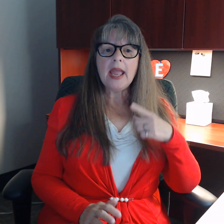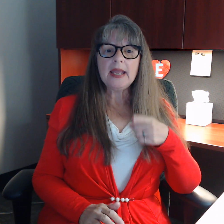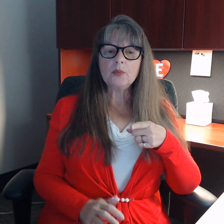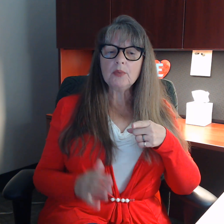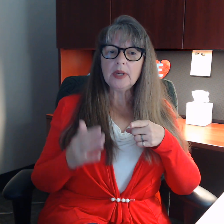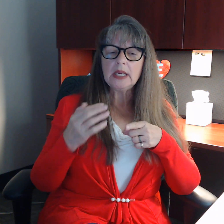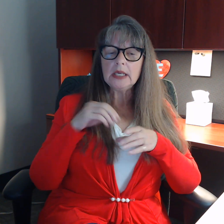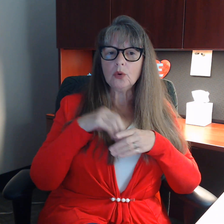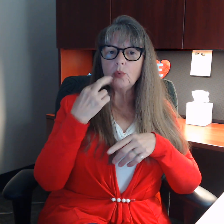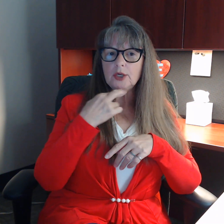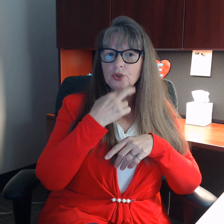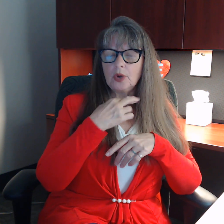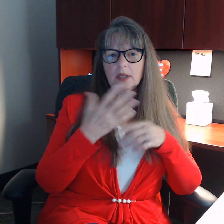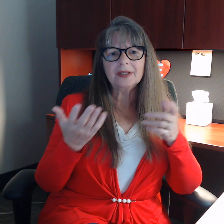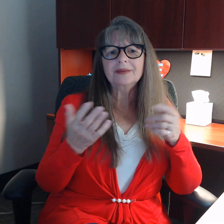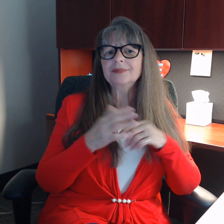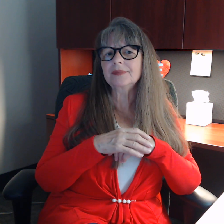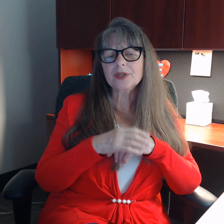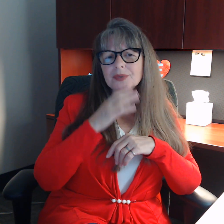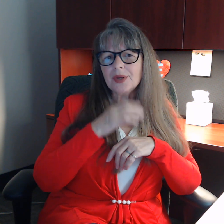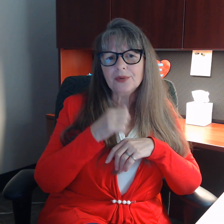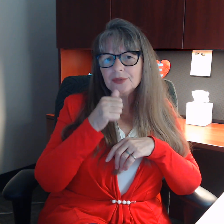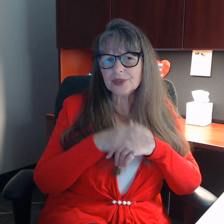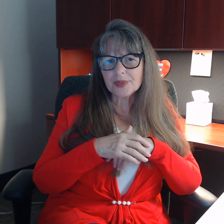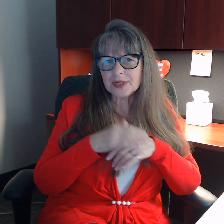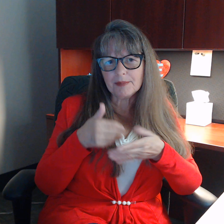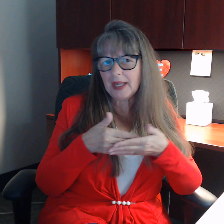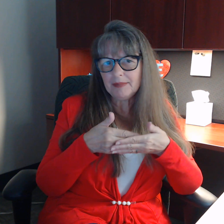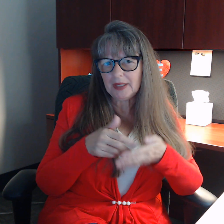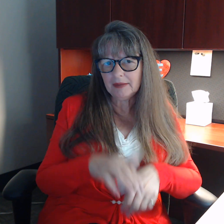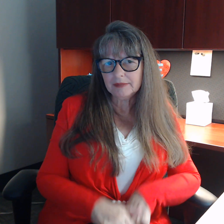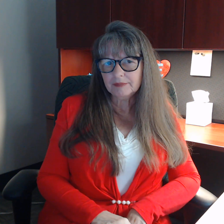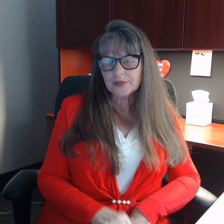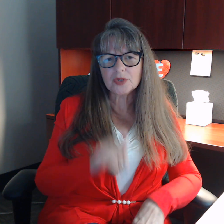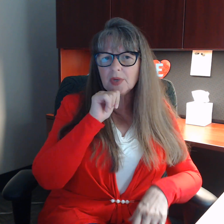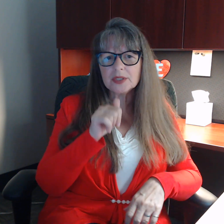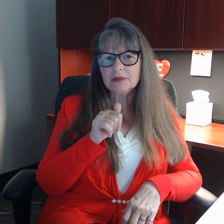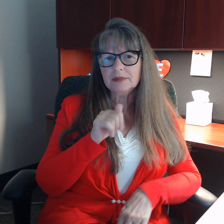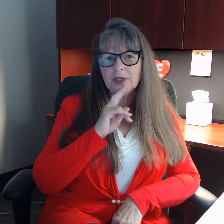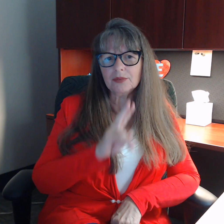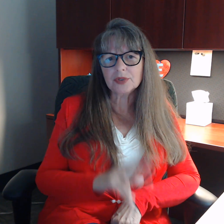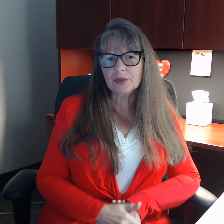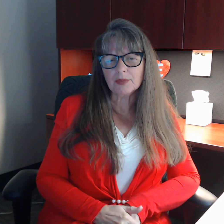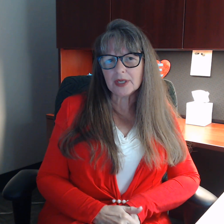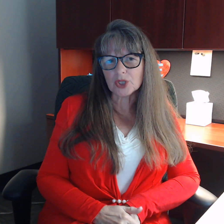And we were in a restaurant. She was older. She wasn't a baby. She wasn't, 2-year, wasn't a